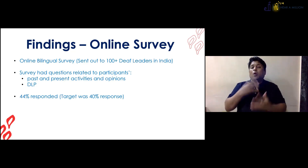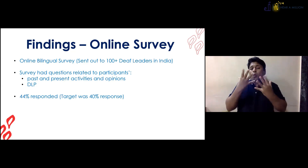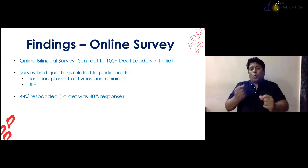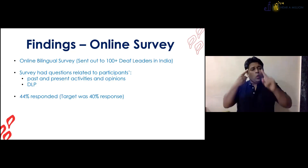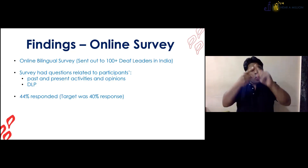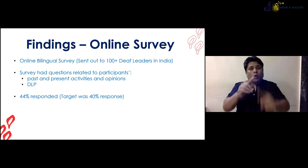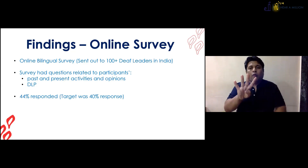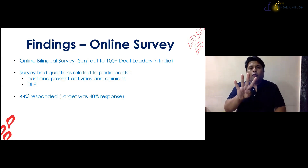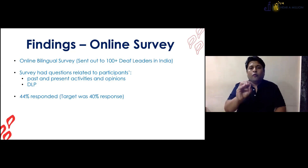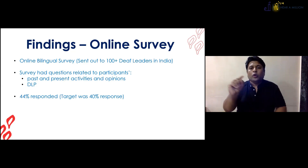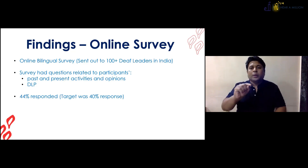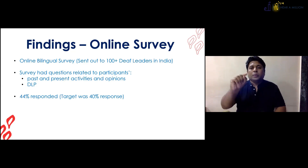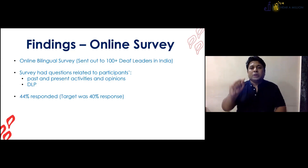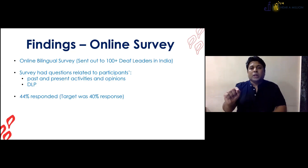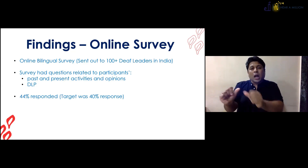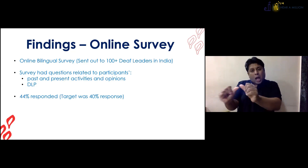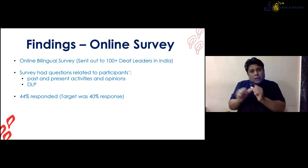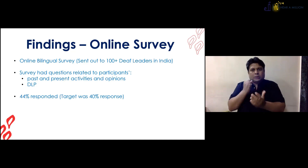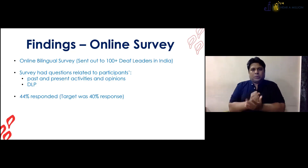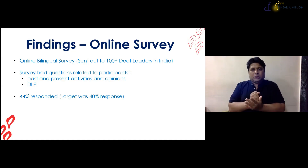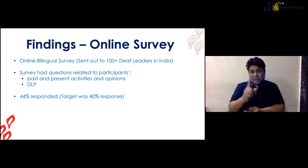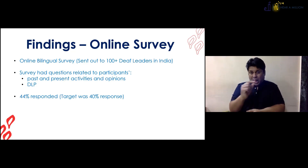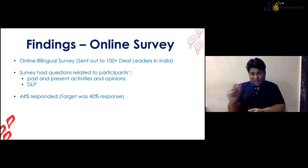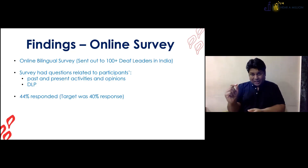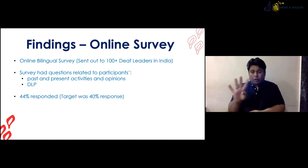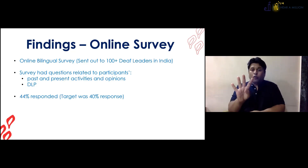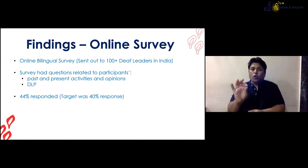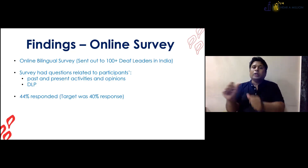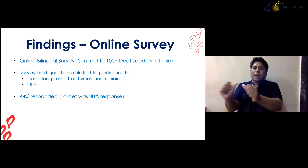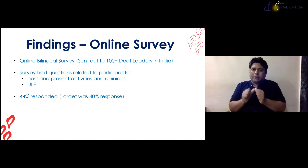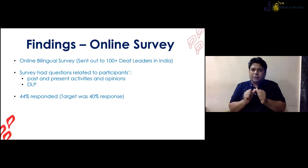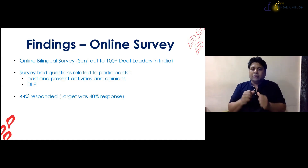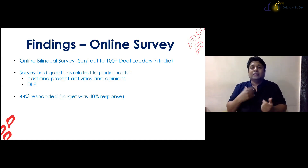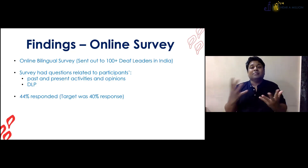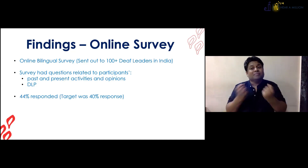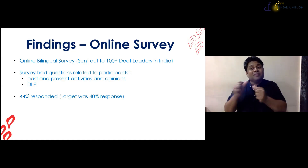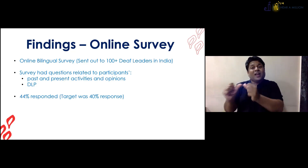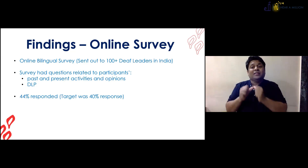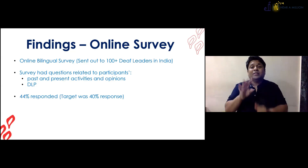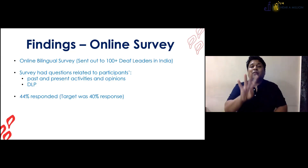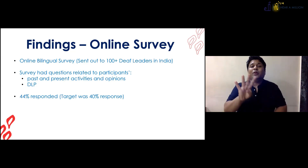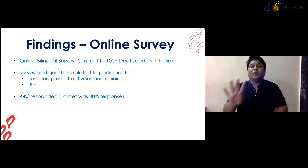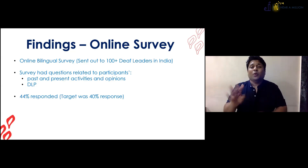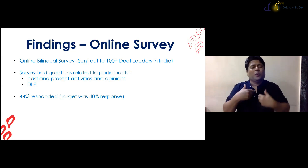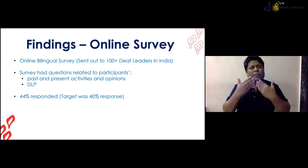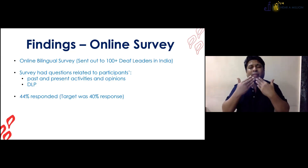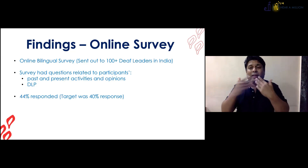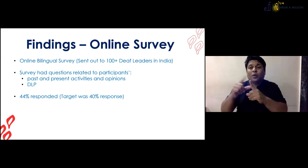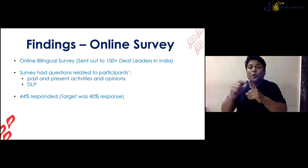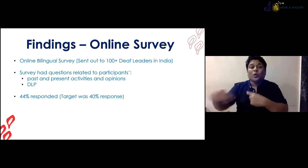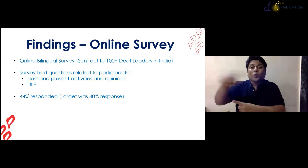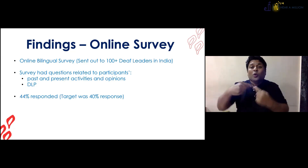time getting it, but we still got 40% people to answer us. So 40 answers we